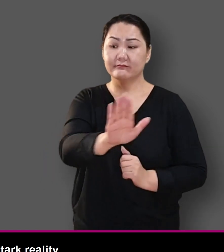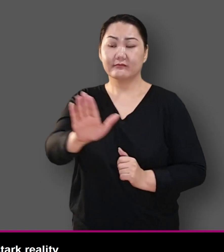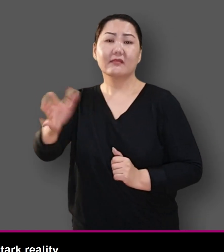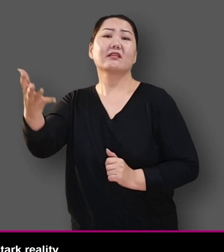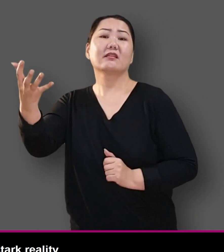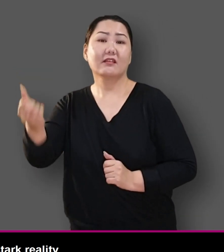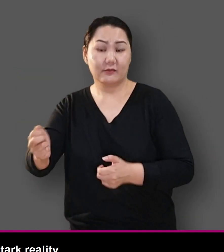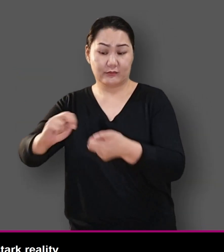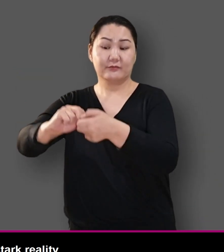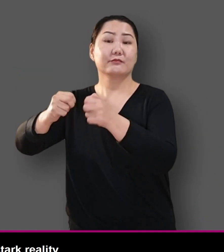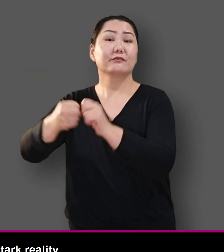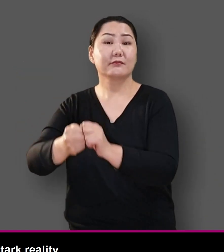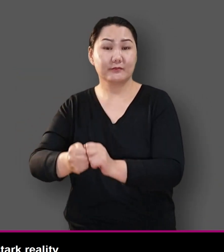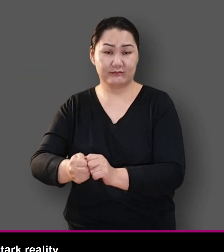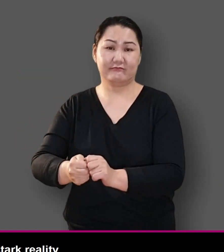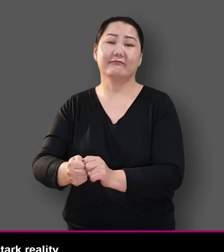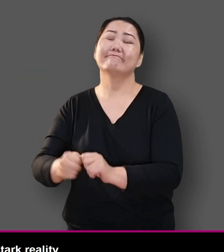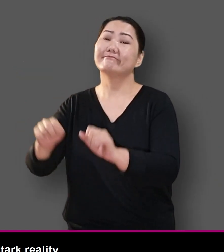stark reality.